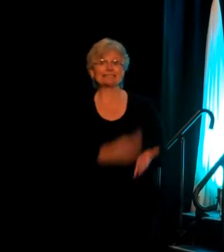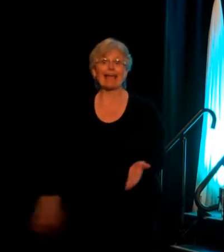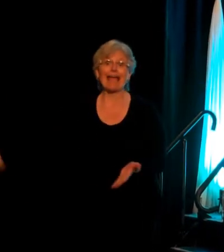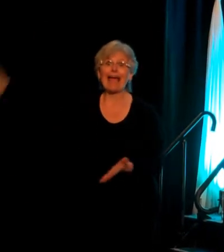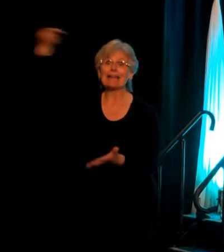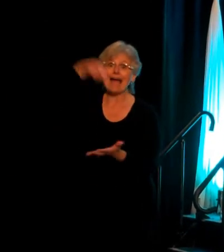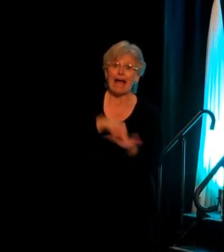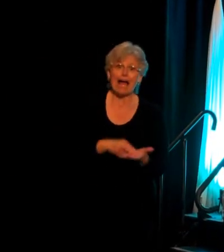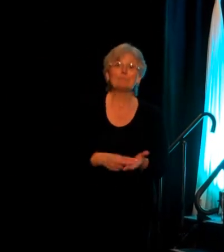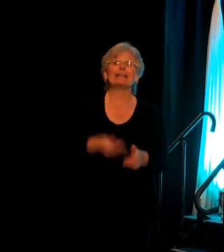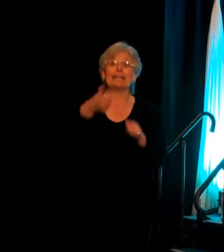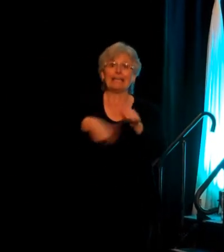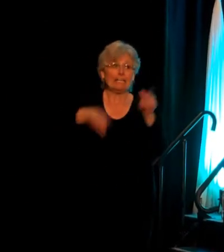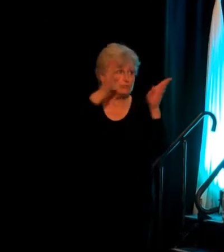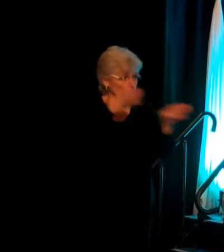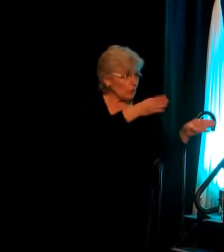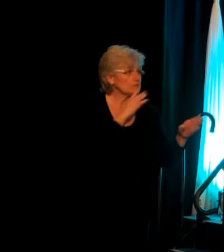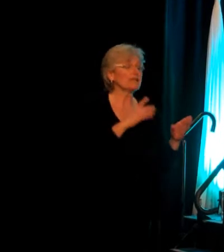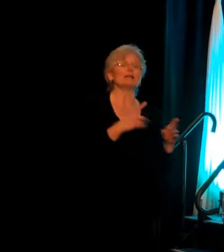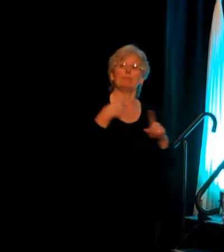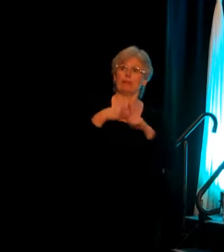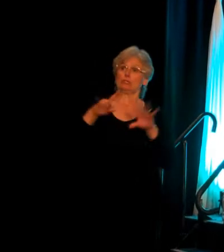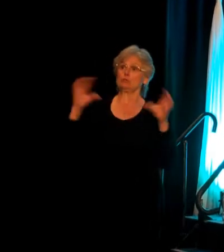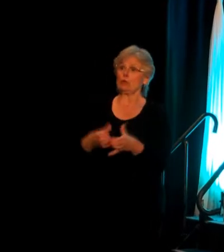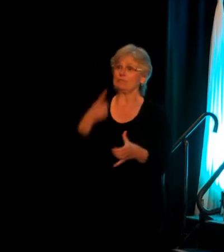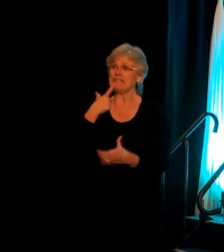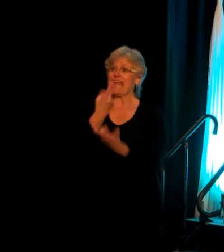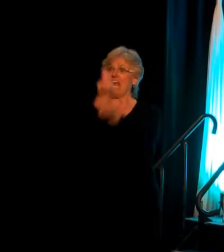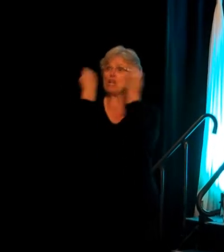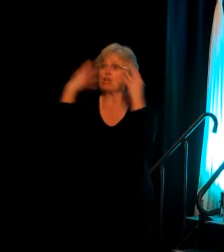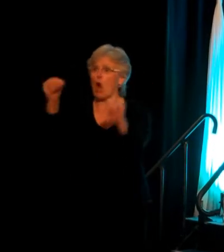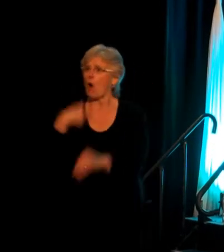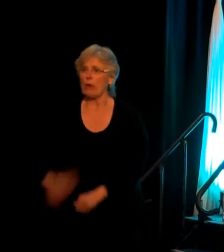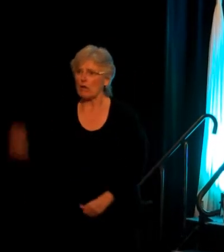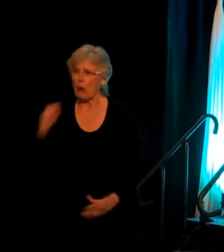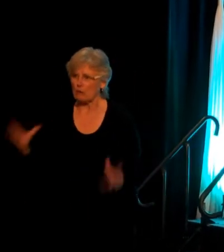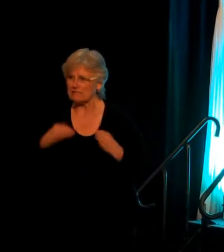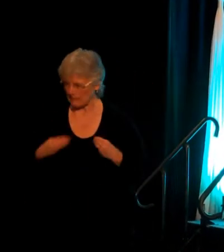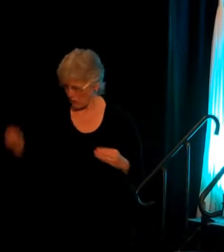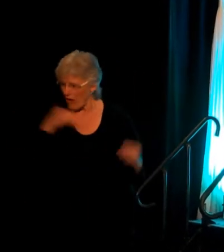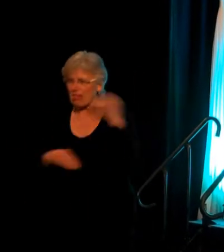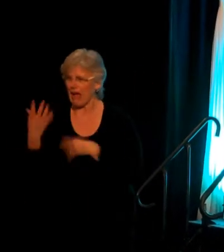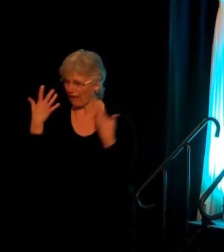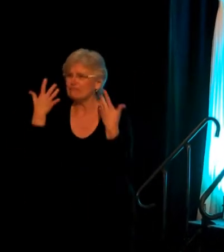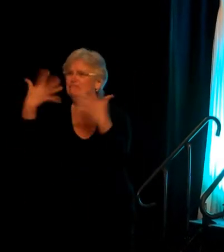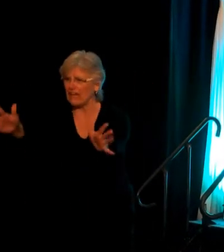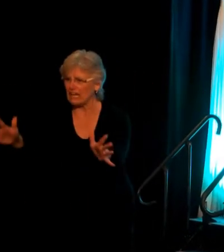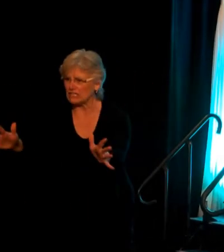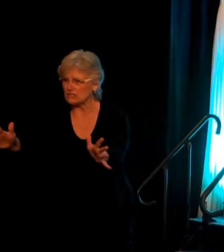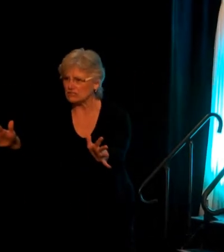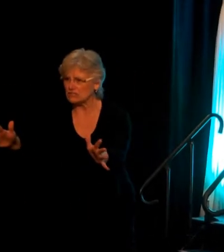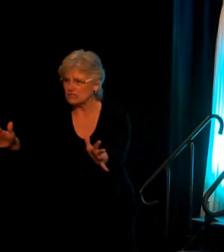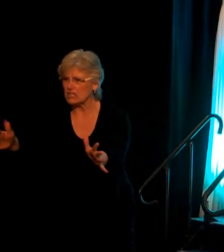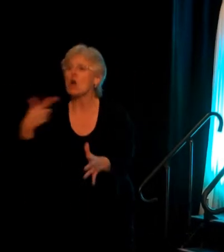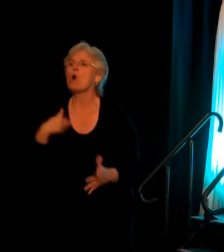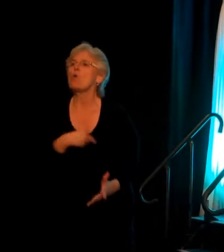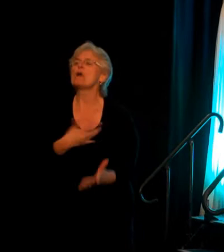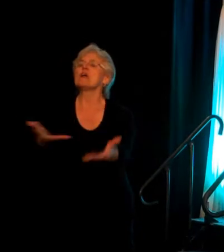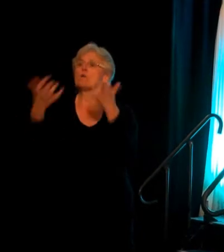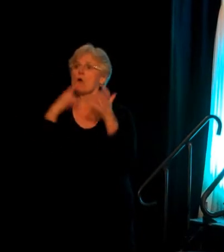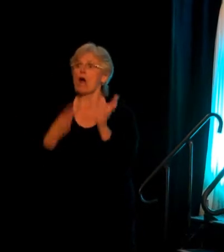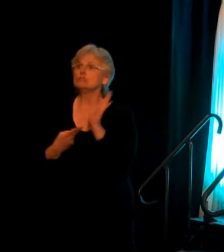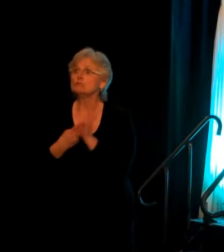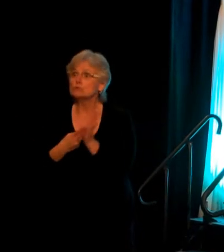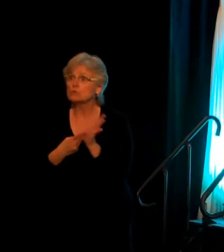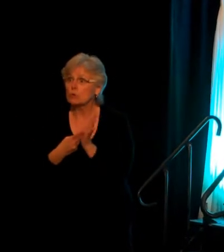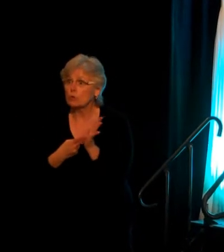up individually and collectively and say, no, we are not buying these lies anymore. We want the